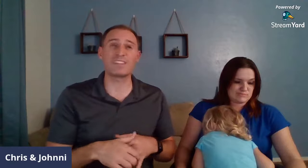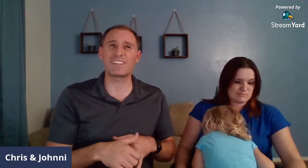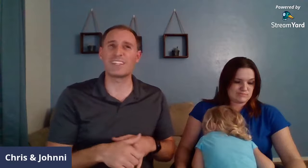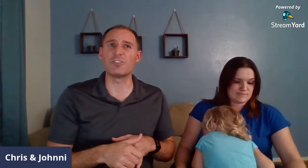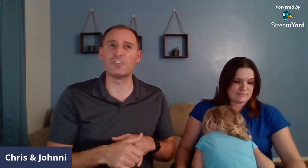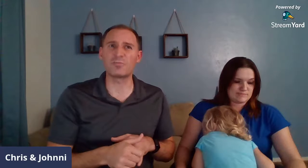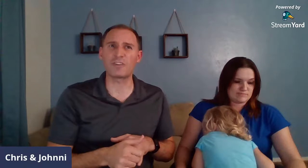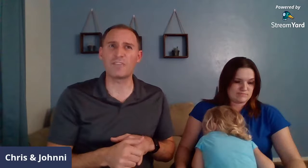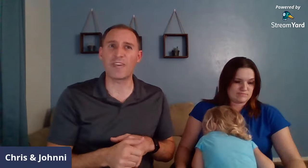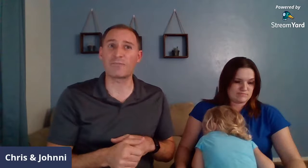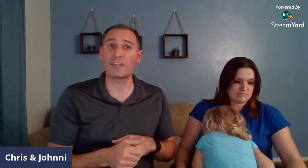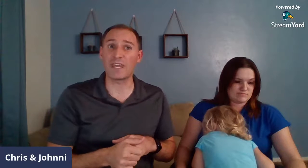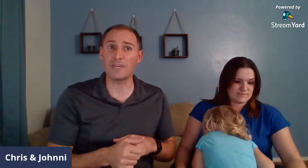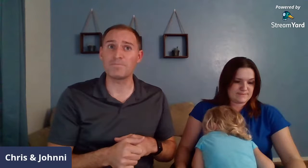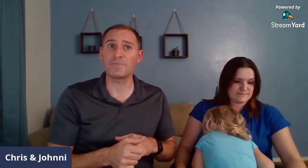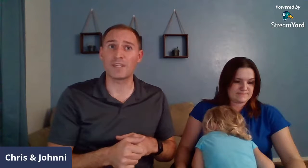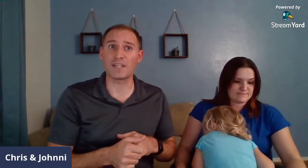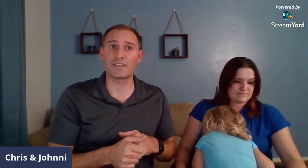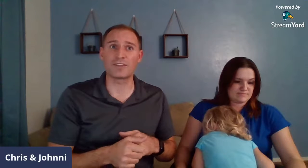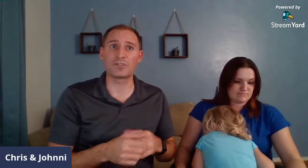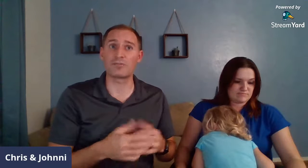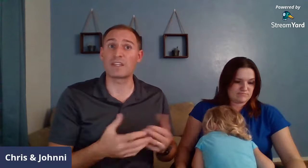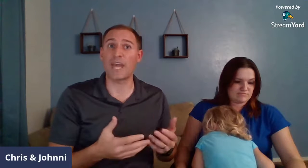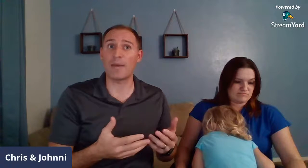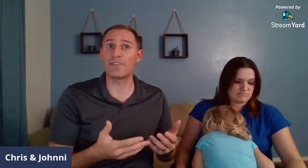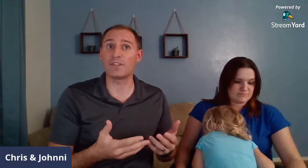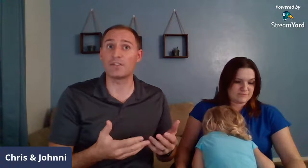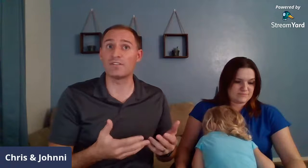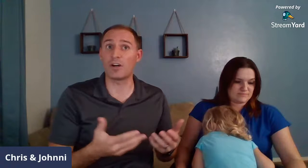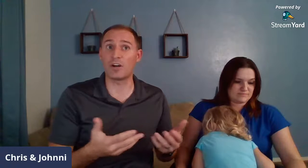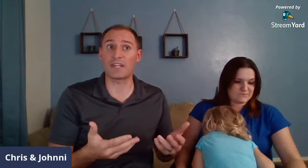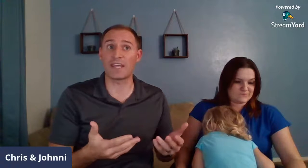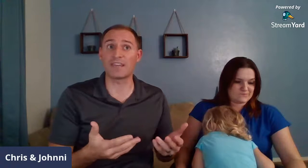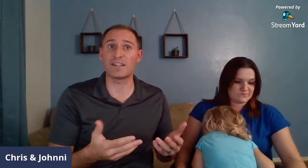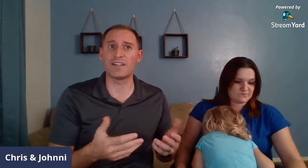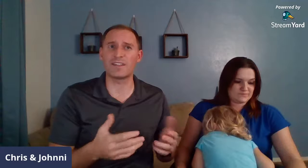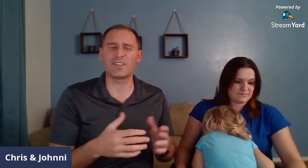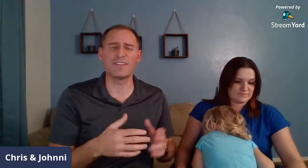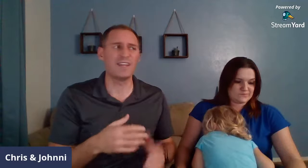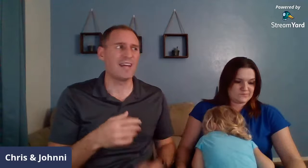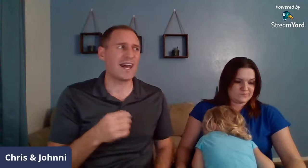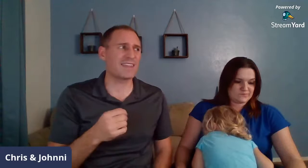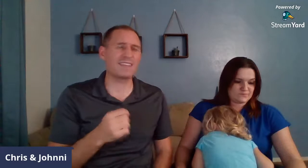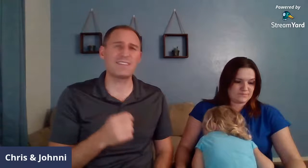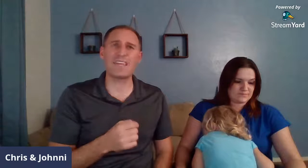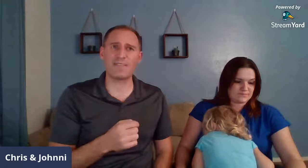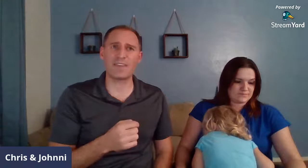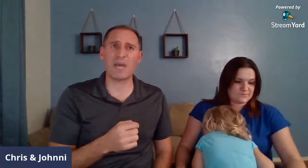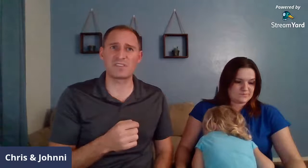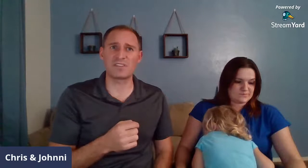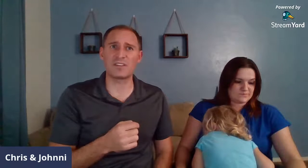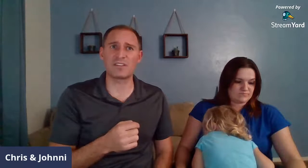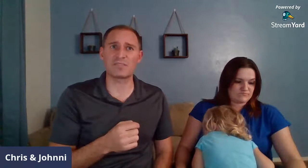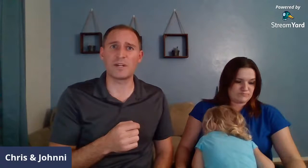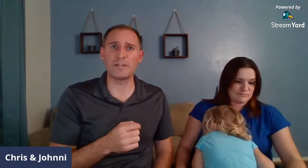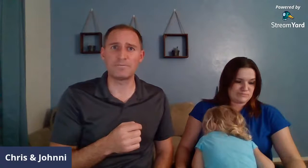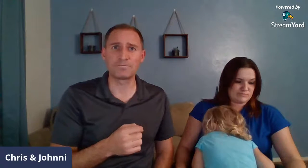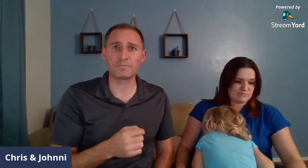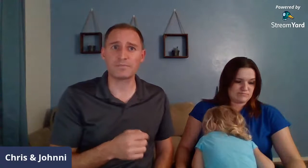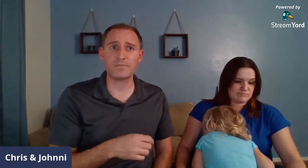basically a news brief every day. They'll do a recap of the news all in ASL, and I think they have captions on there as well.